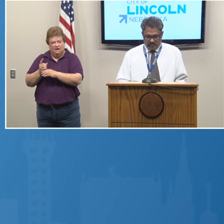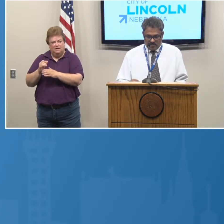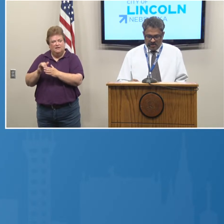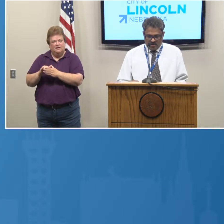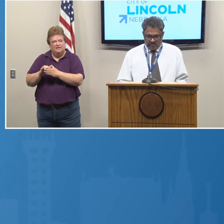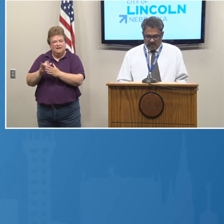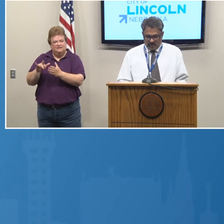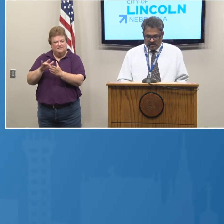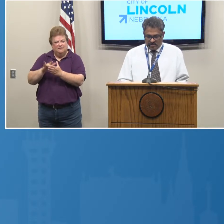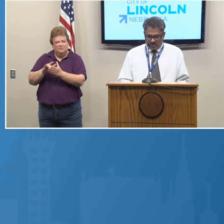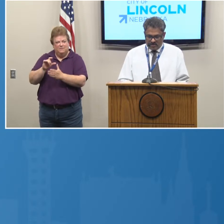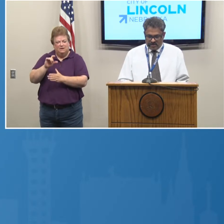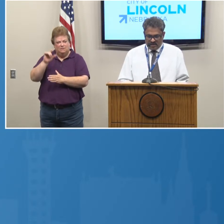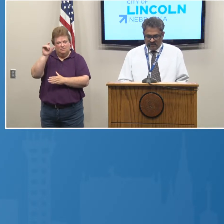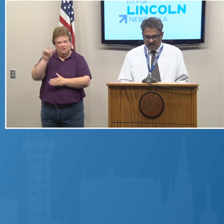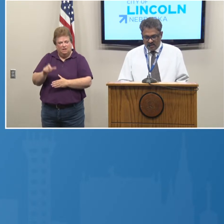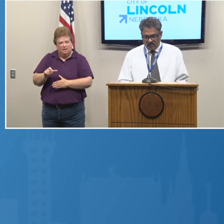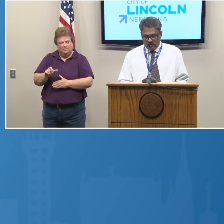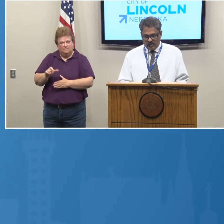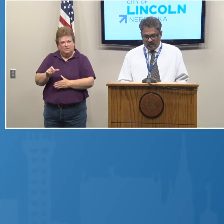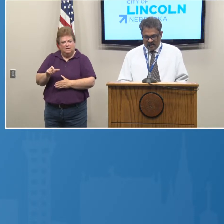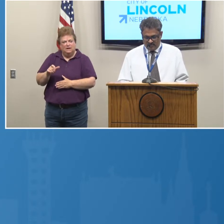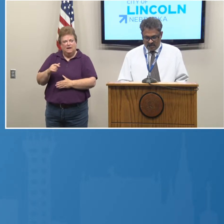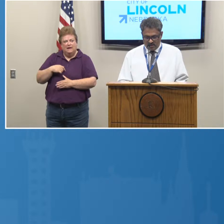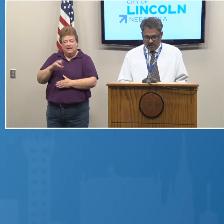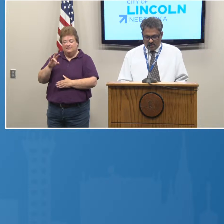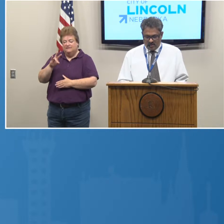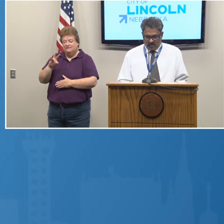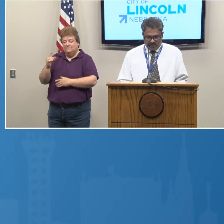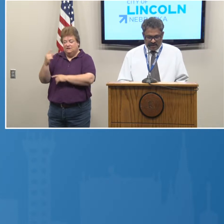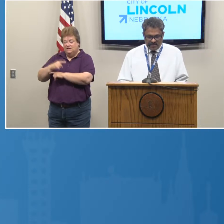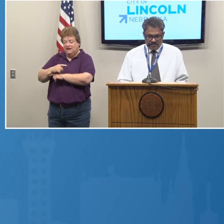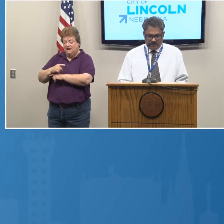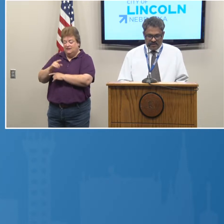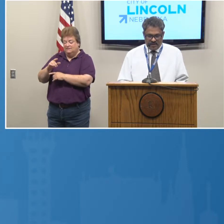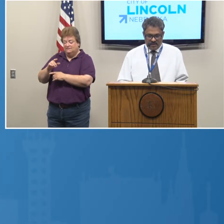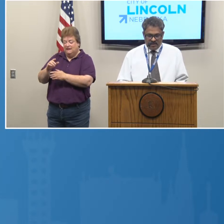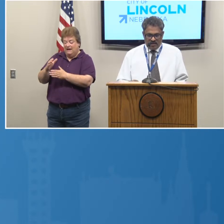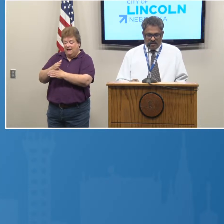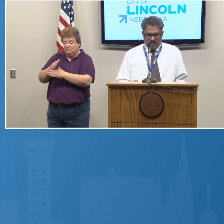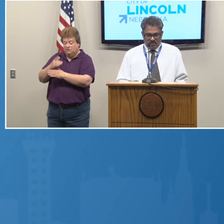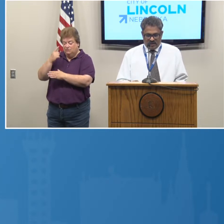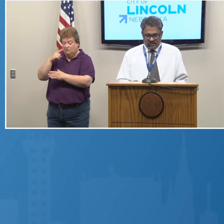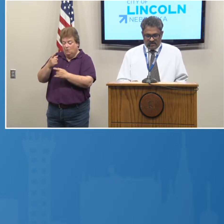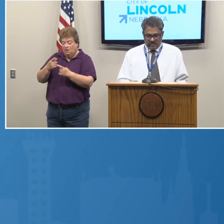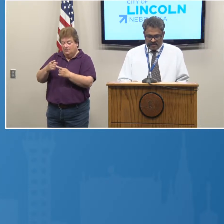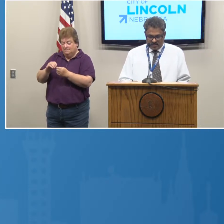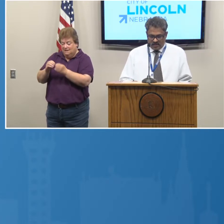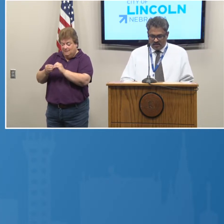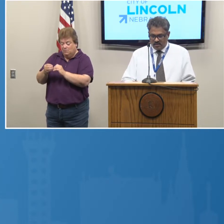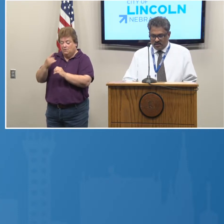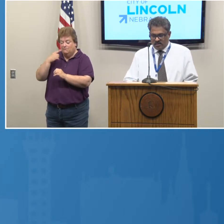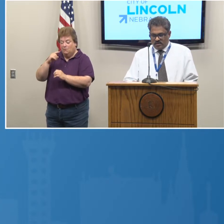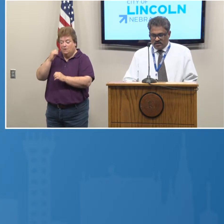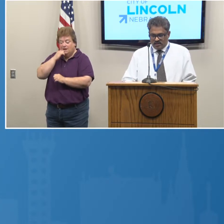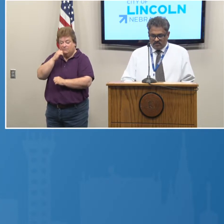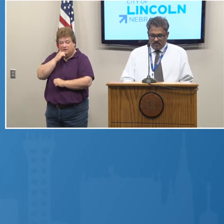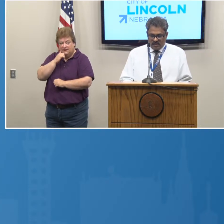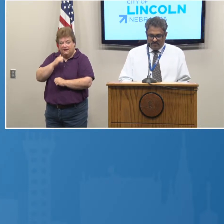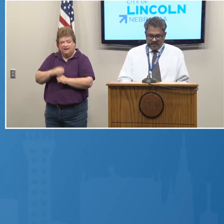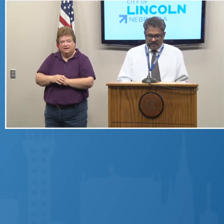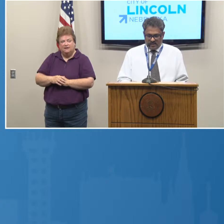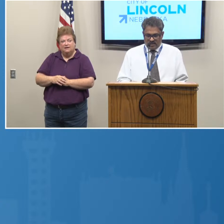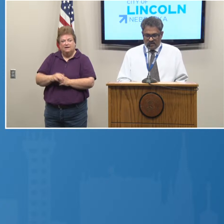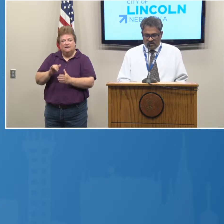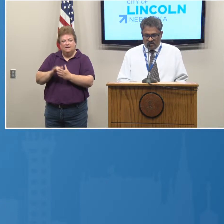column. We also took the 7-day rolling average of cases per day to assess risk. This will